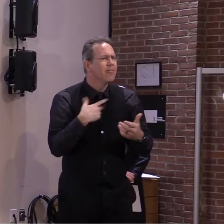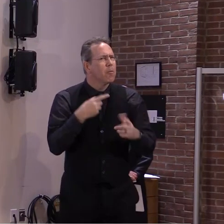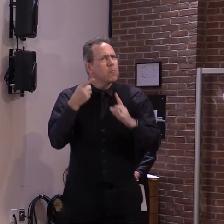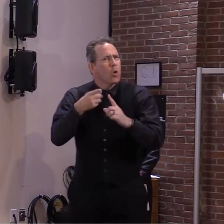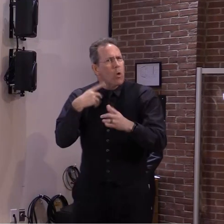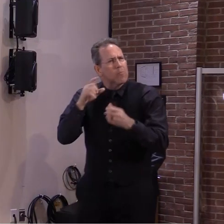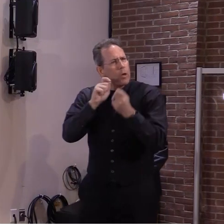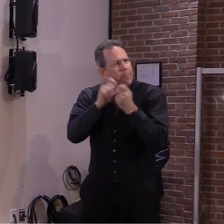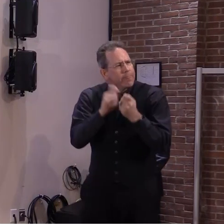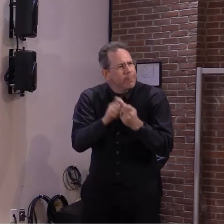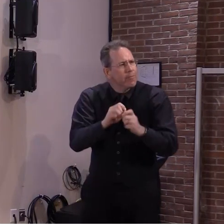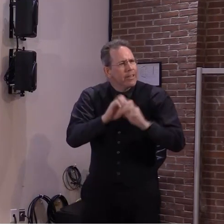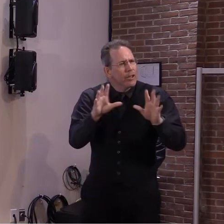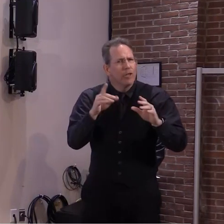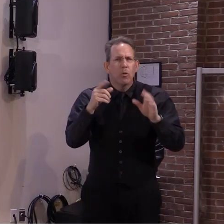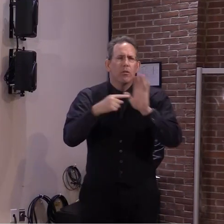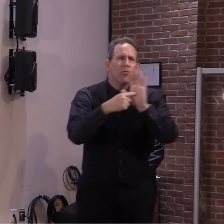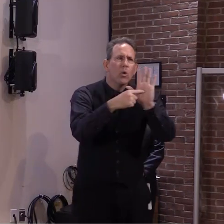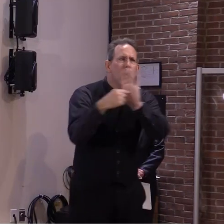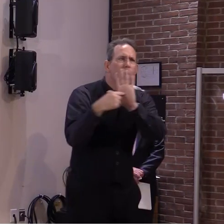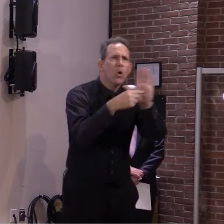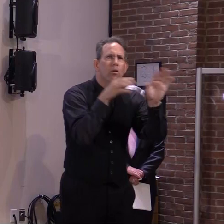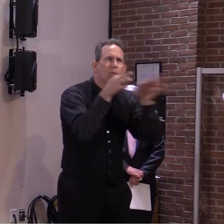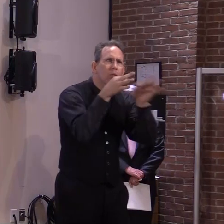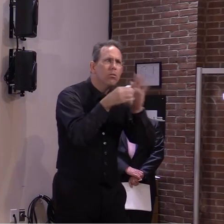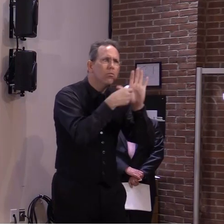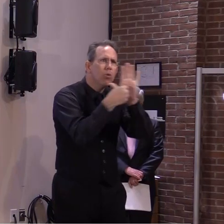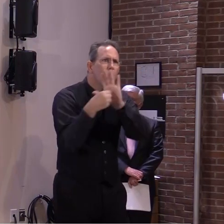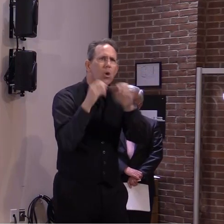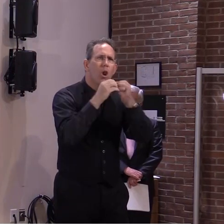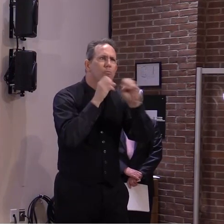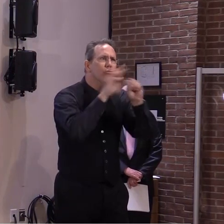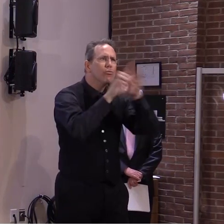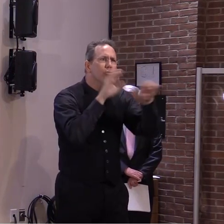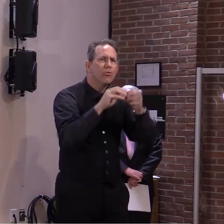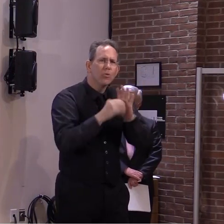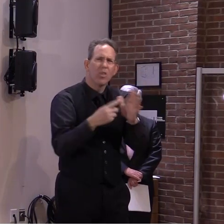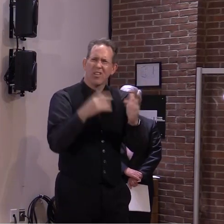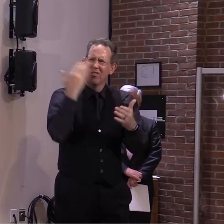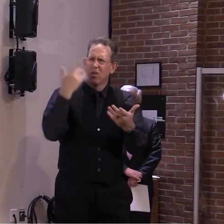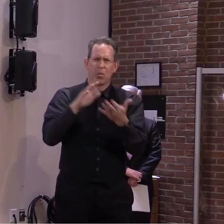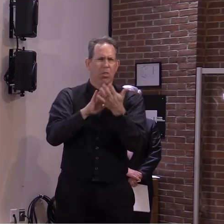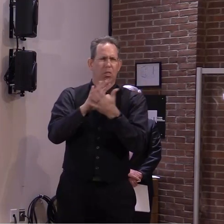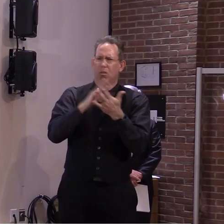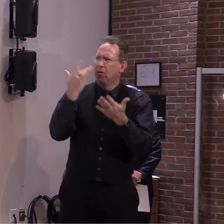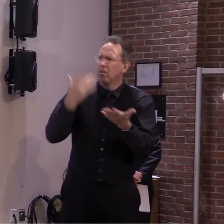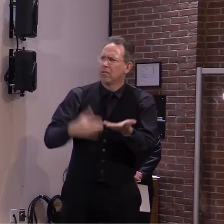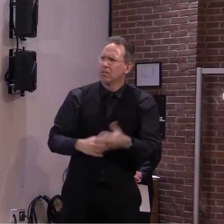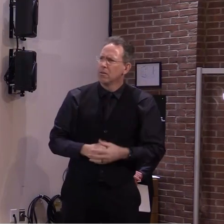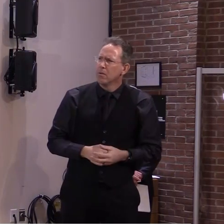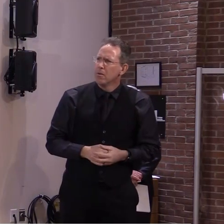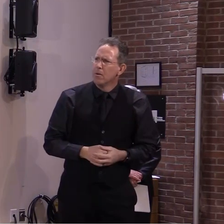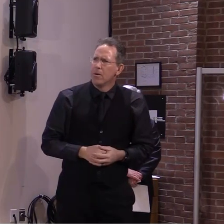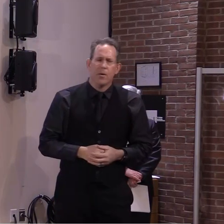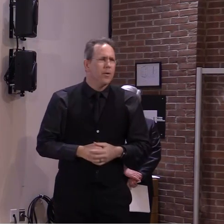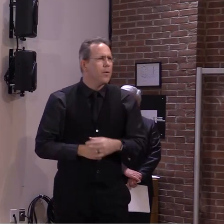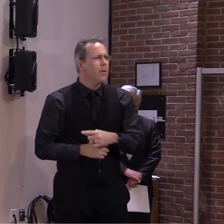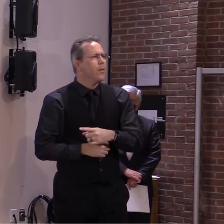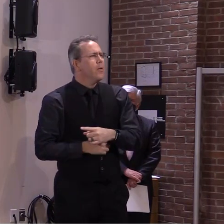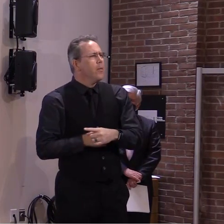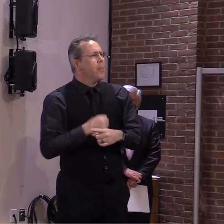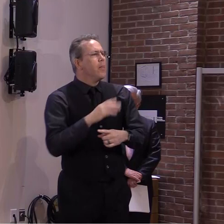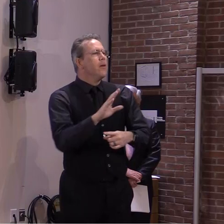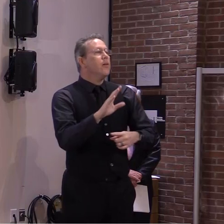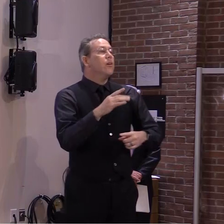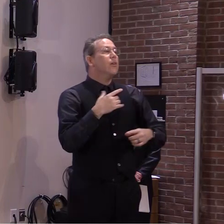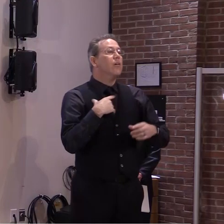that. Understand. Just publicly, I'll say nothing nefarious going on here. If you want